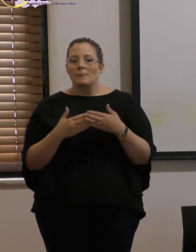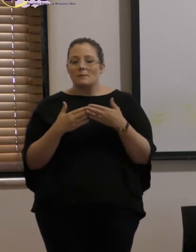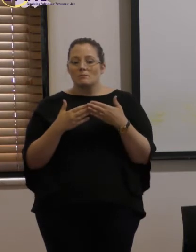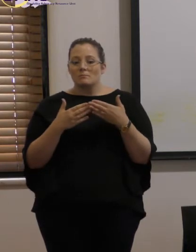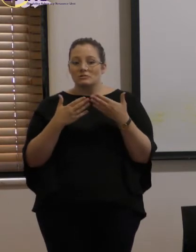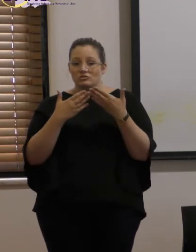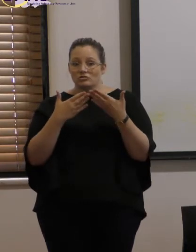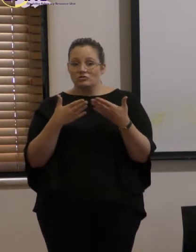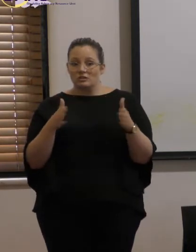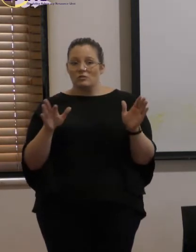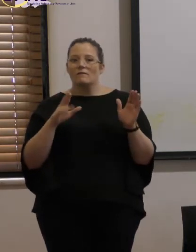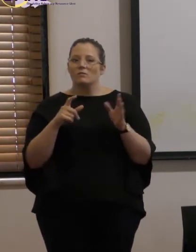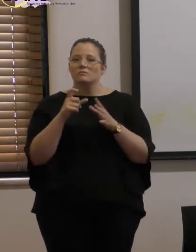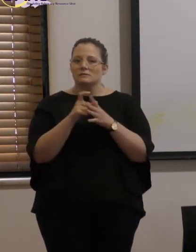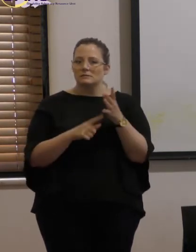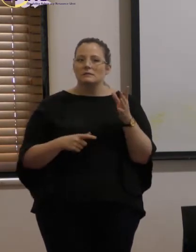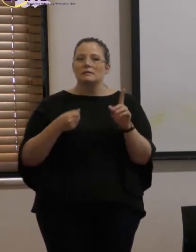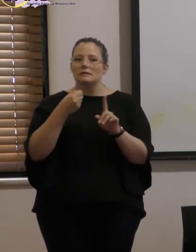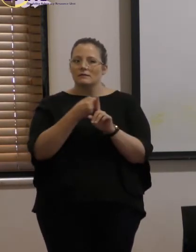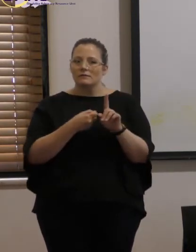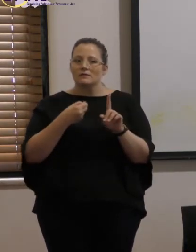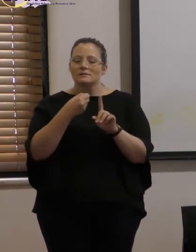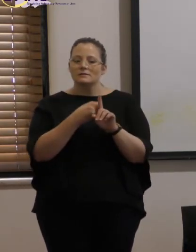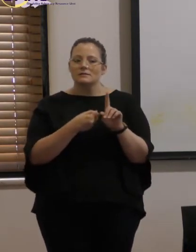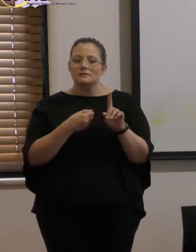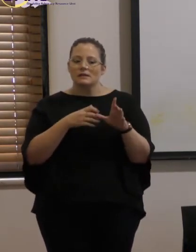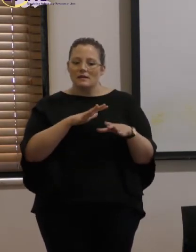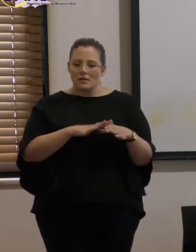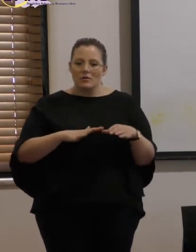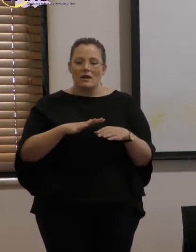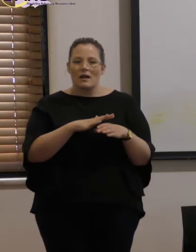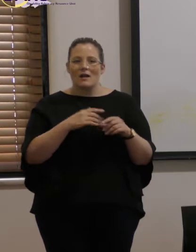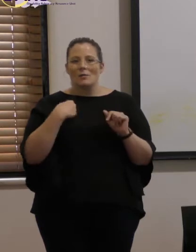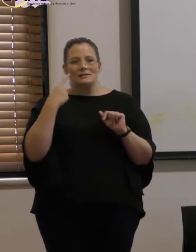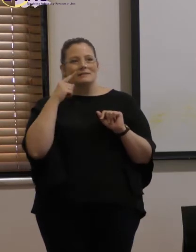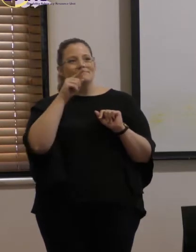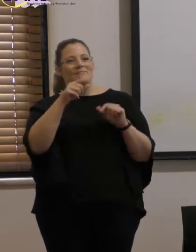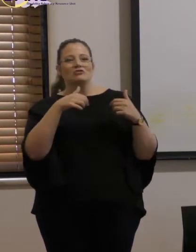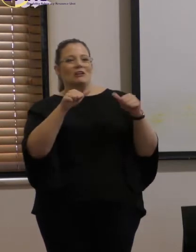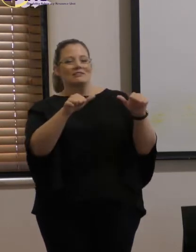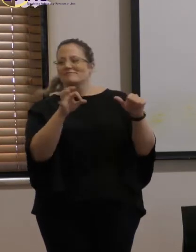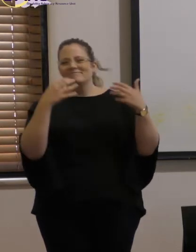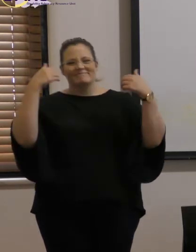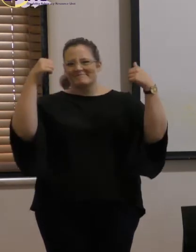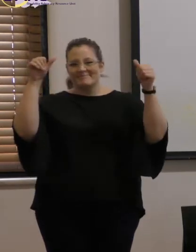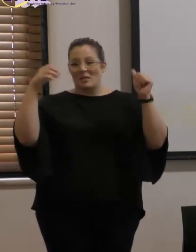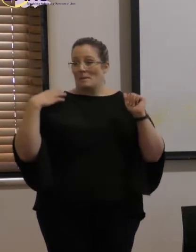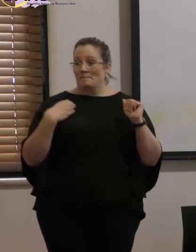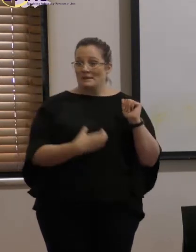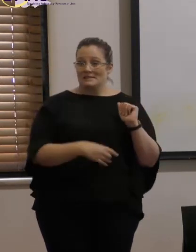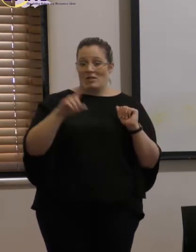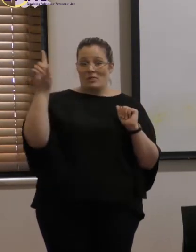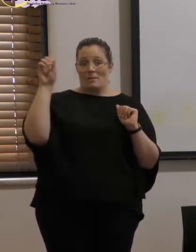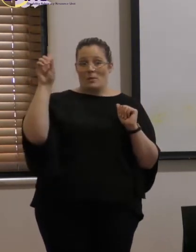advocacy sector has been is that they've found that the strategy hasn't been very successful. I mean, the Minister at the moment has got a